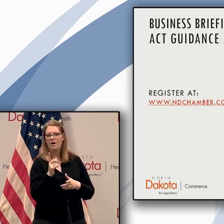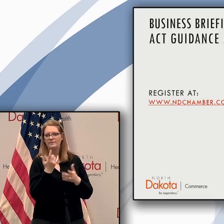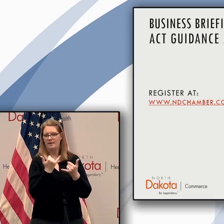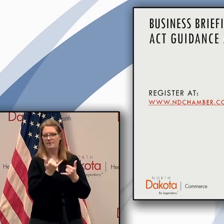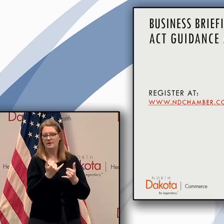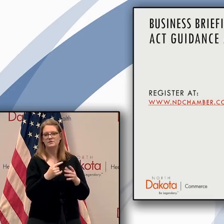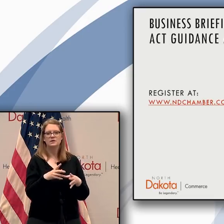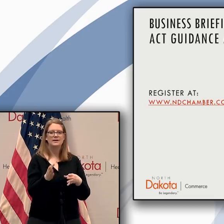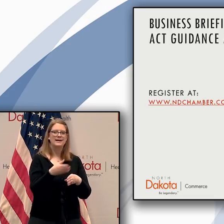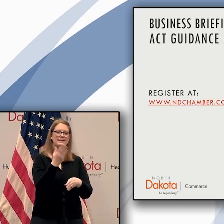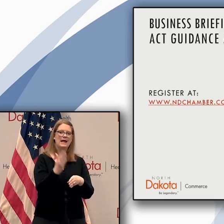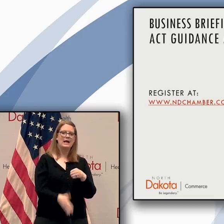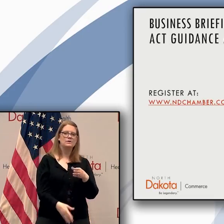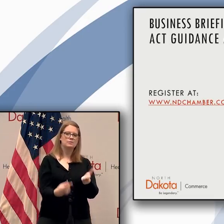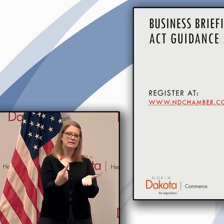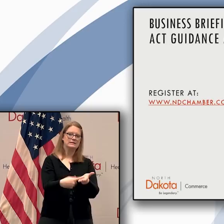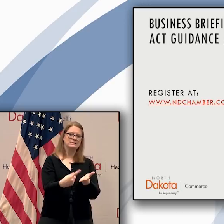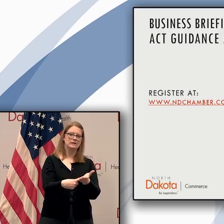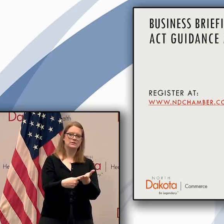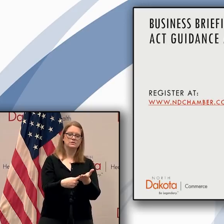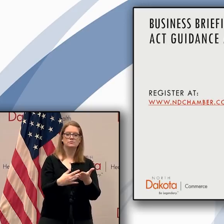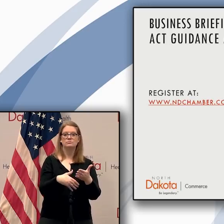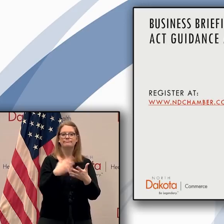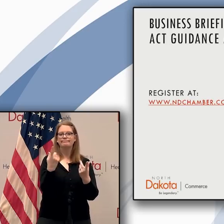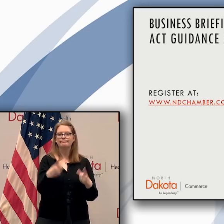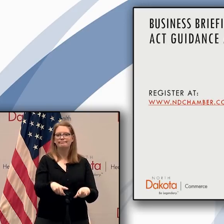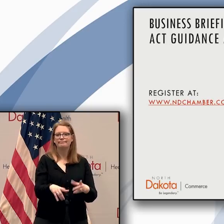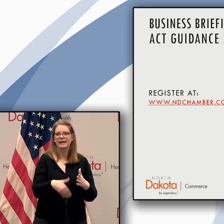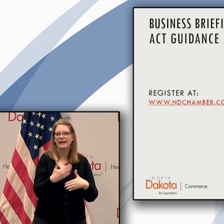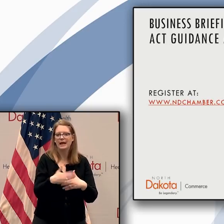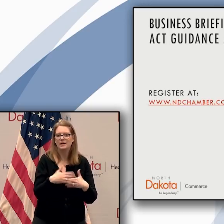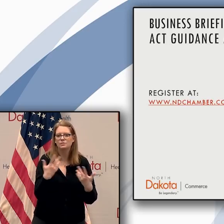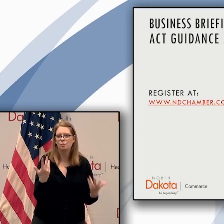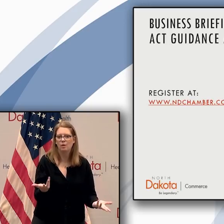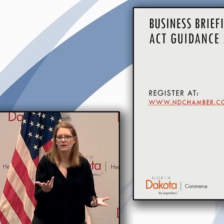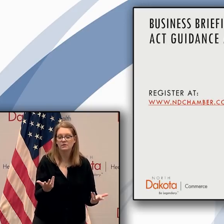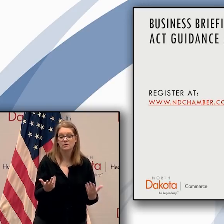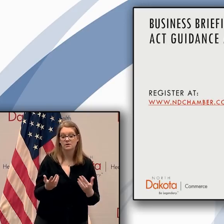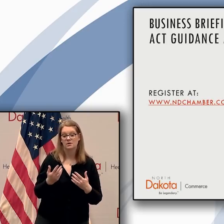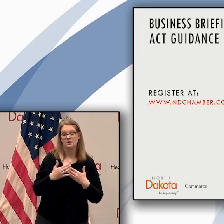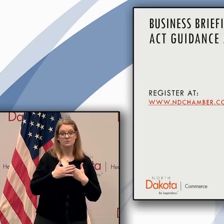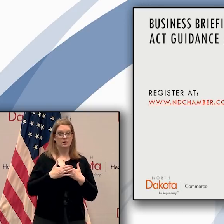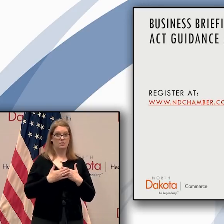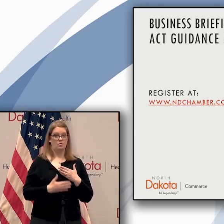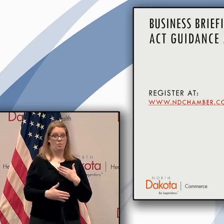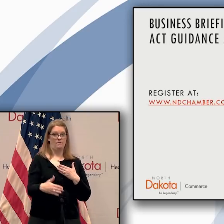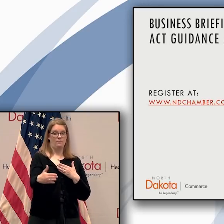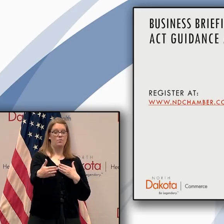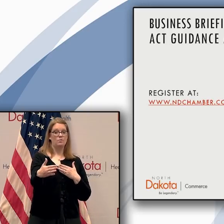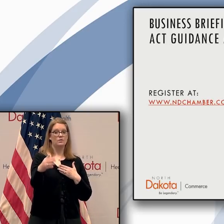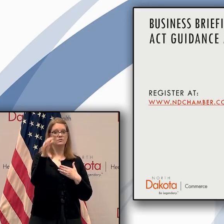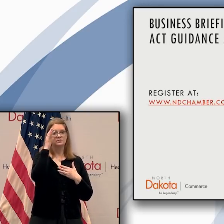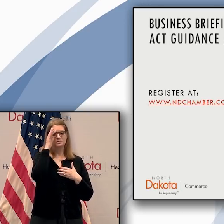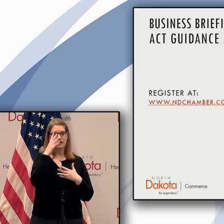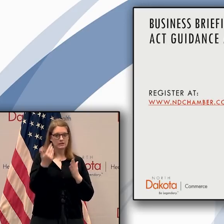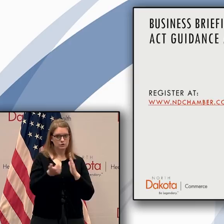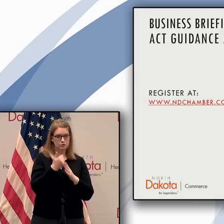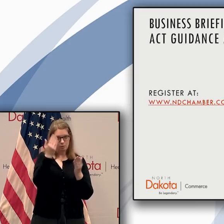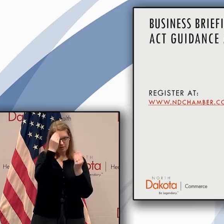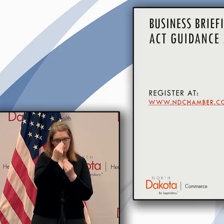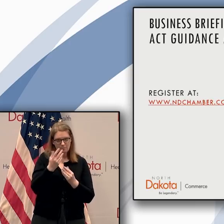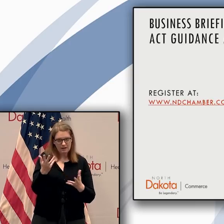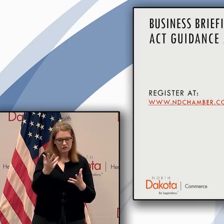will end with some discussion about what comes next. Going forward, we will schedule business briefings as new information